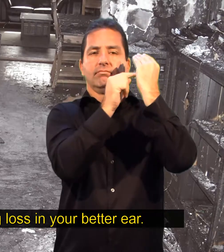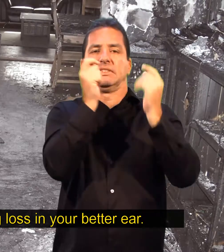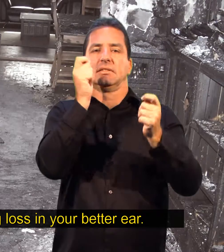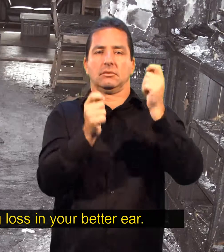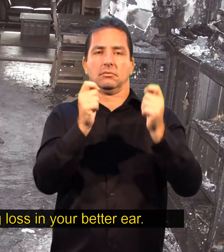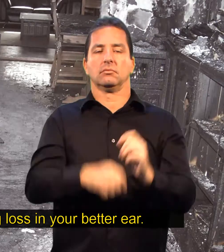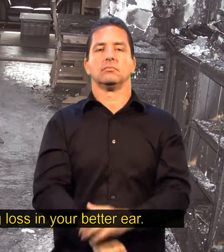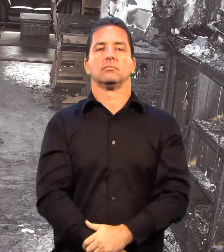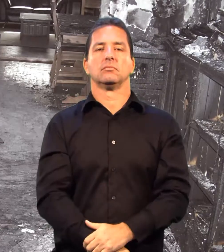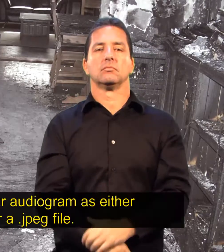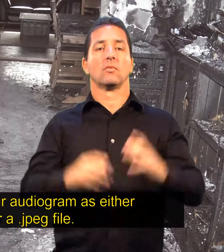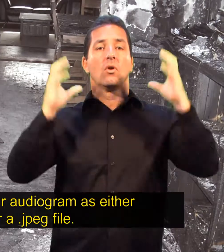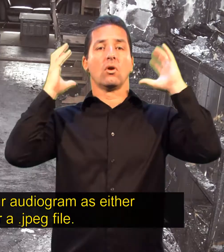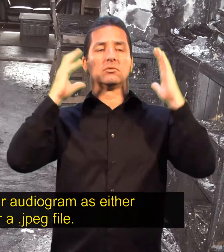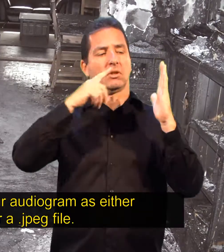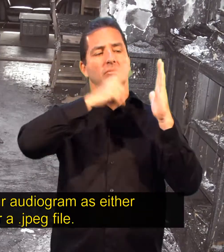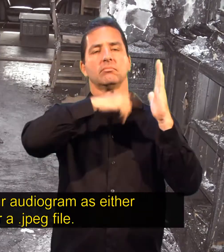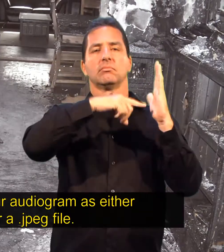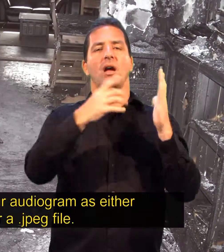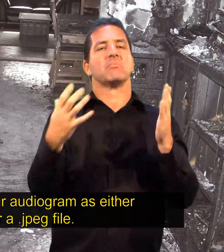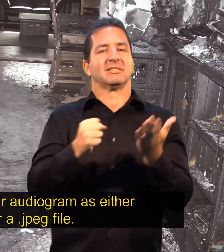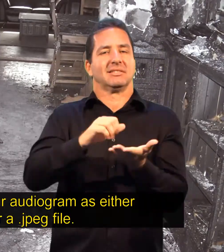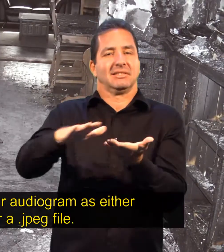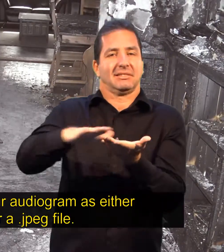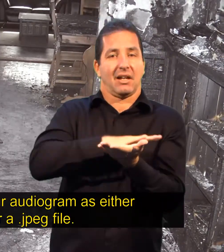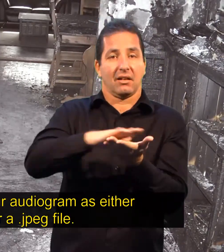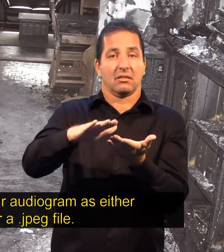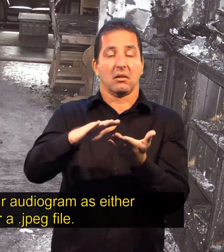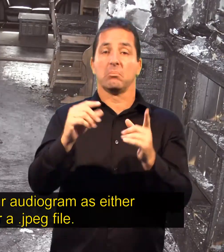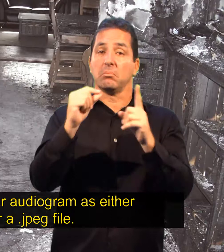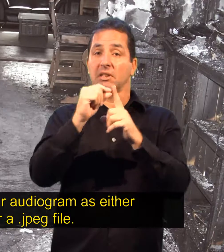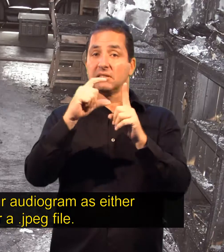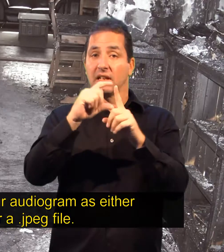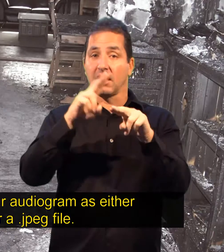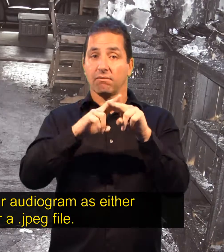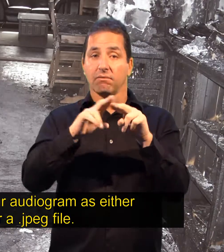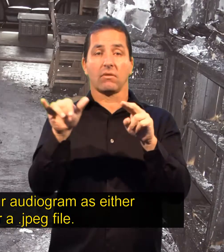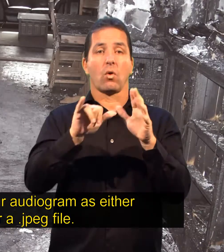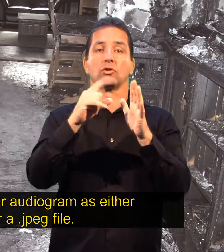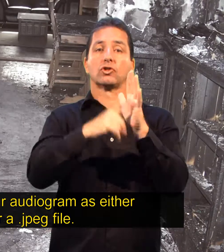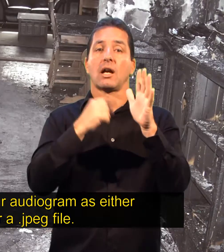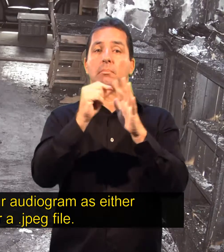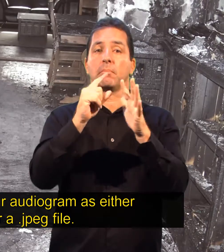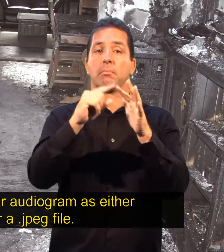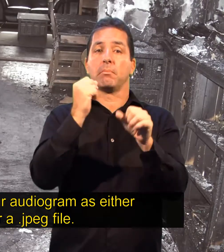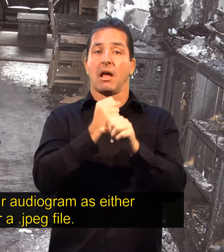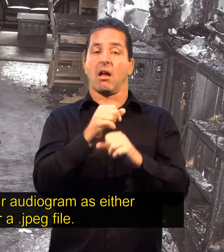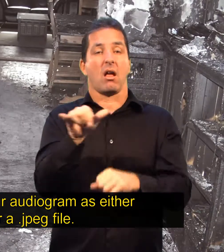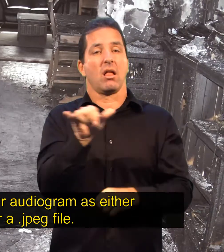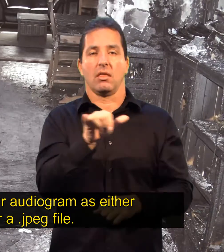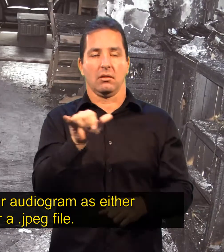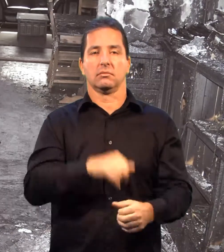ear. You can scan your audiogram as either a PDF or a JPEG